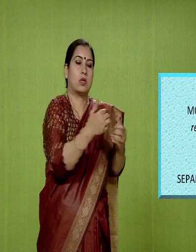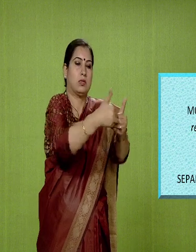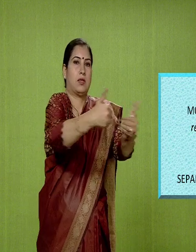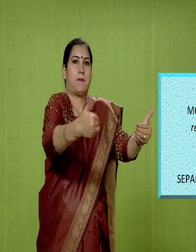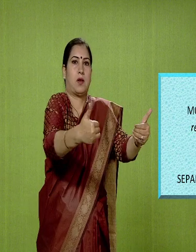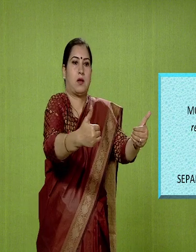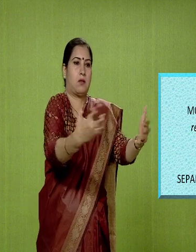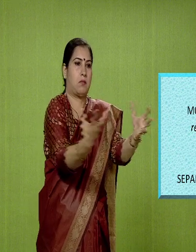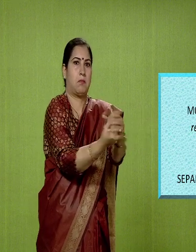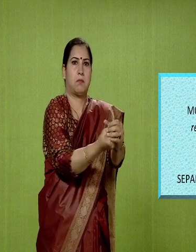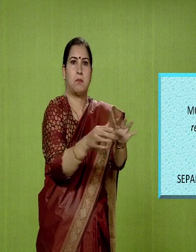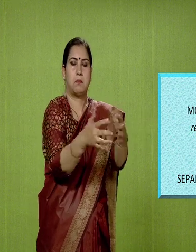only.